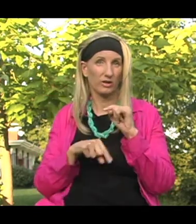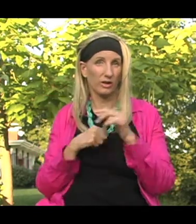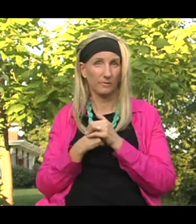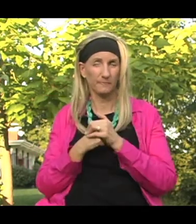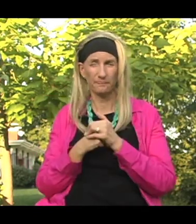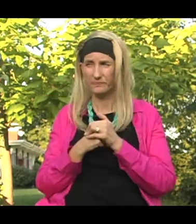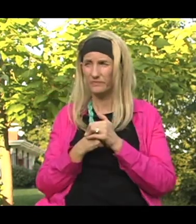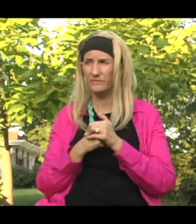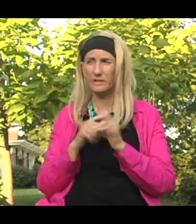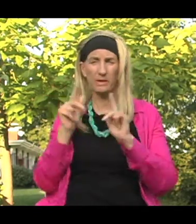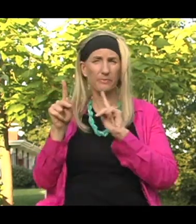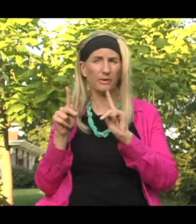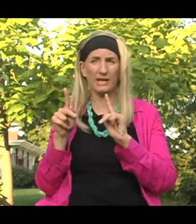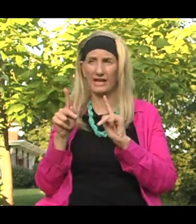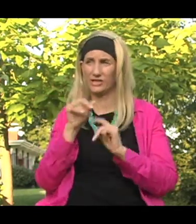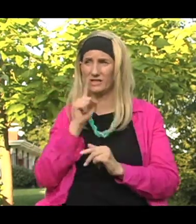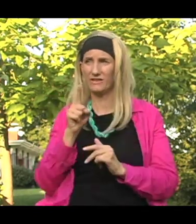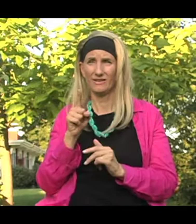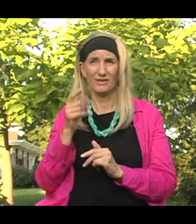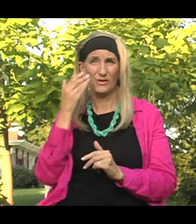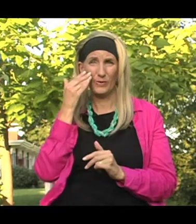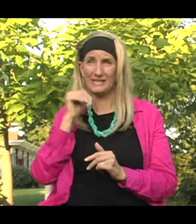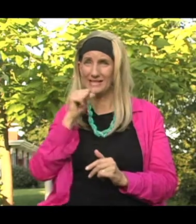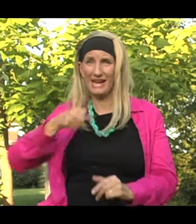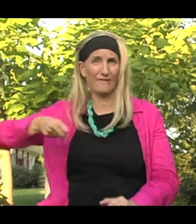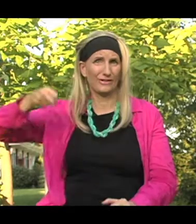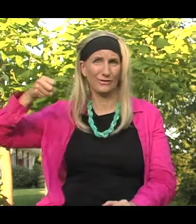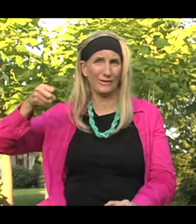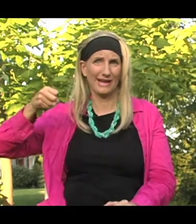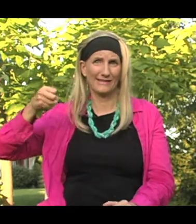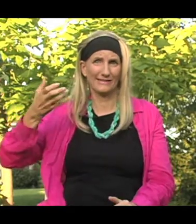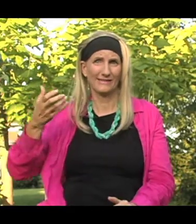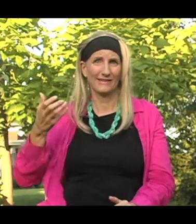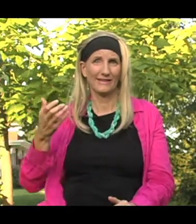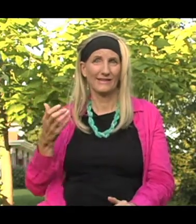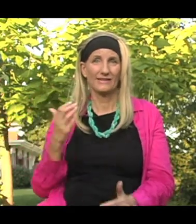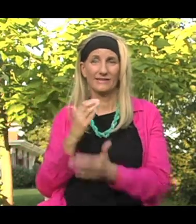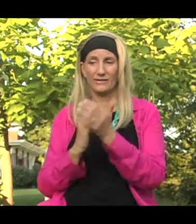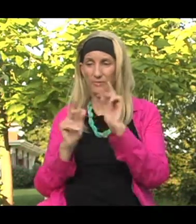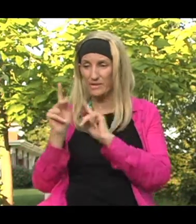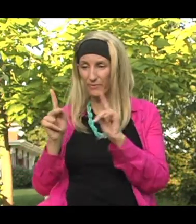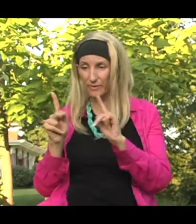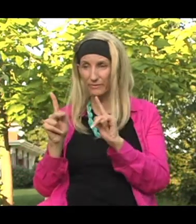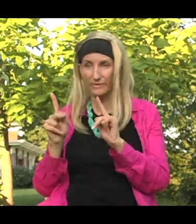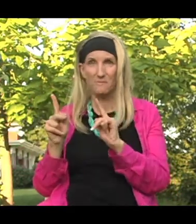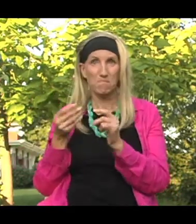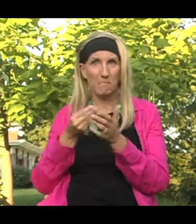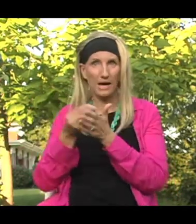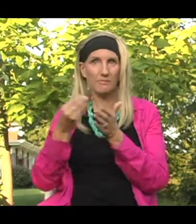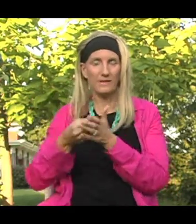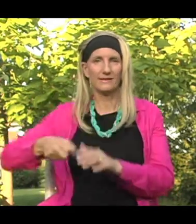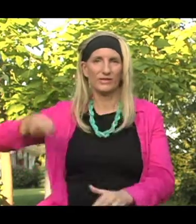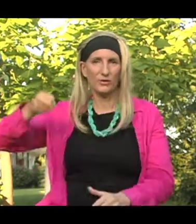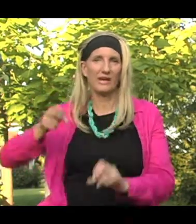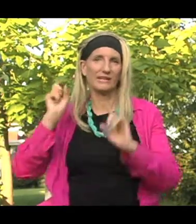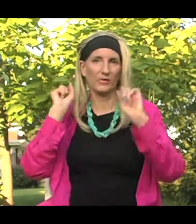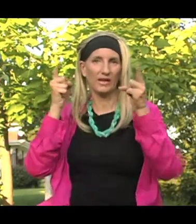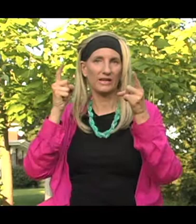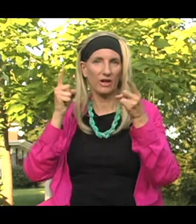go. People actually knew I didn't have a suitcase. So some people bought me a suitcase so I could go